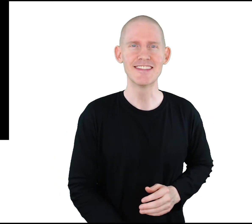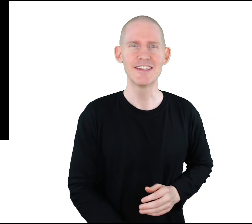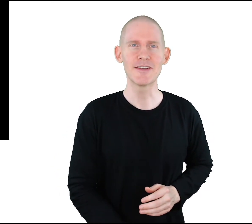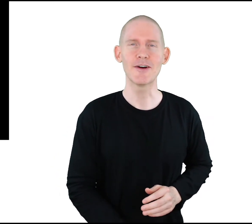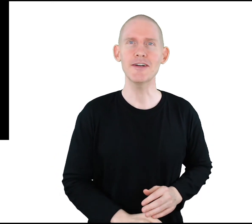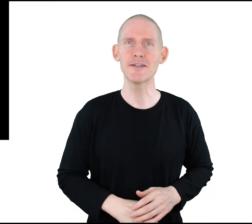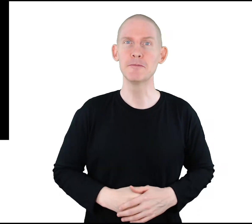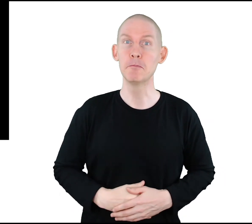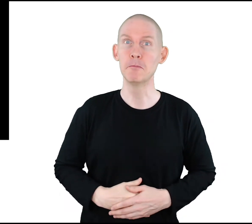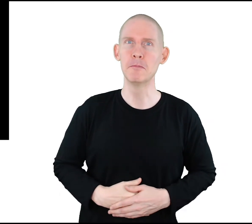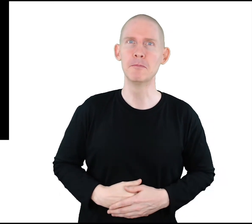Cook.